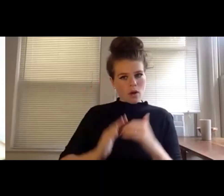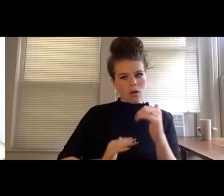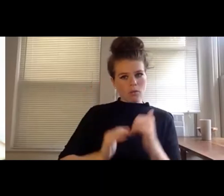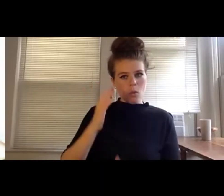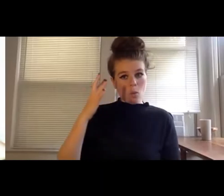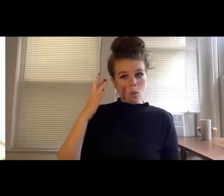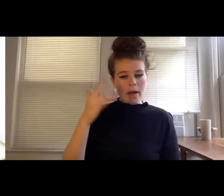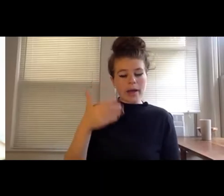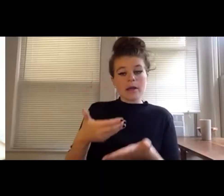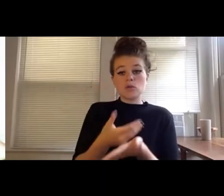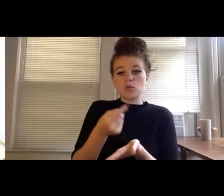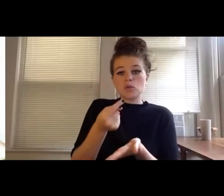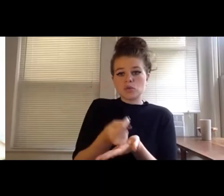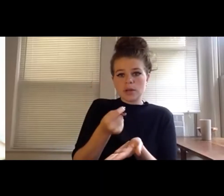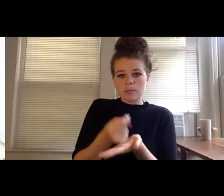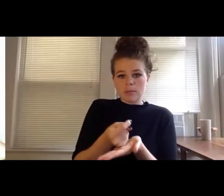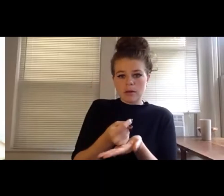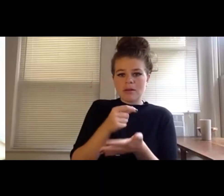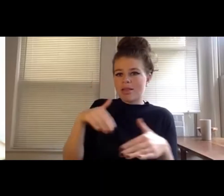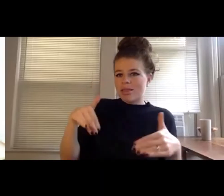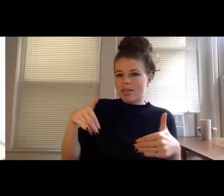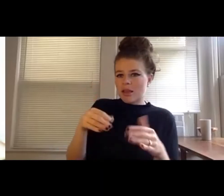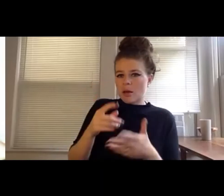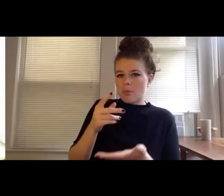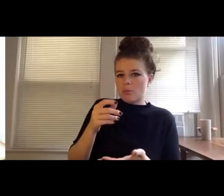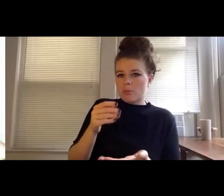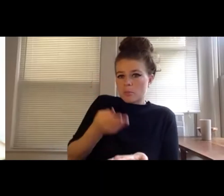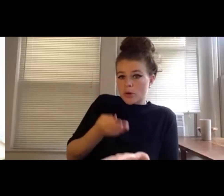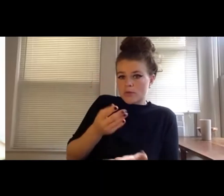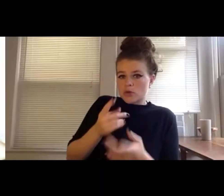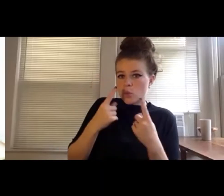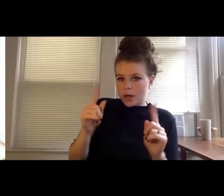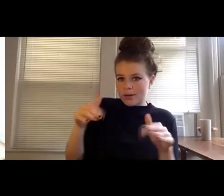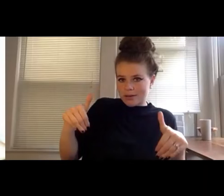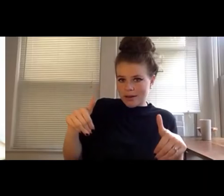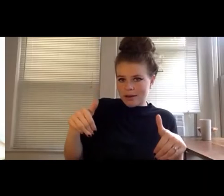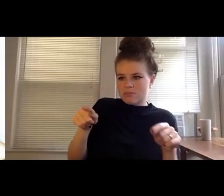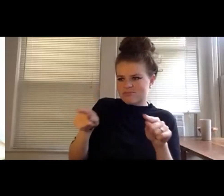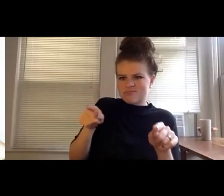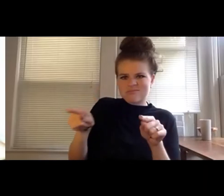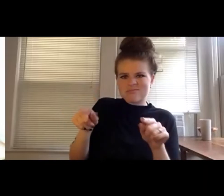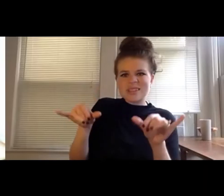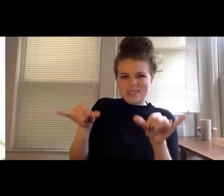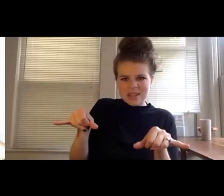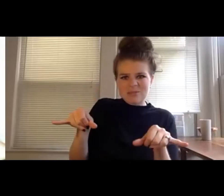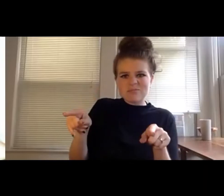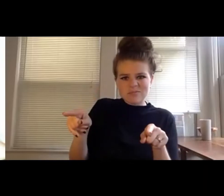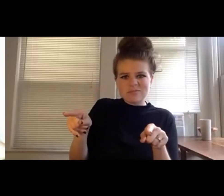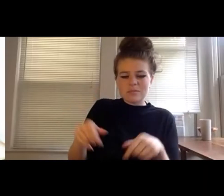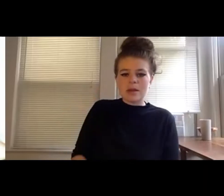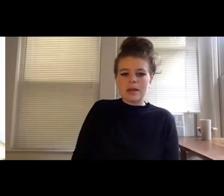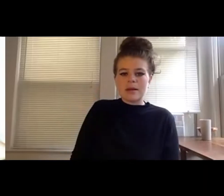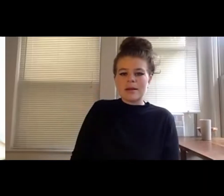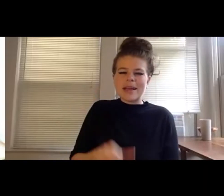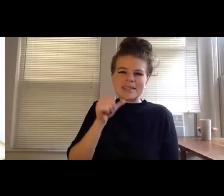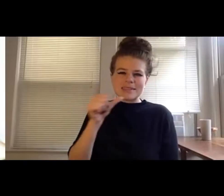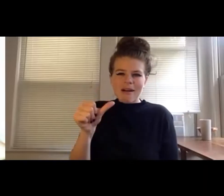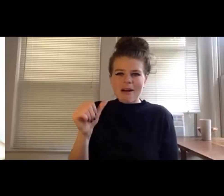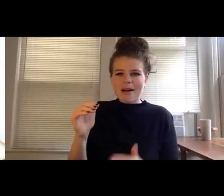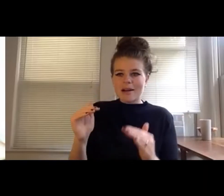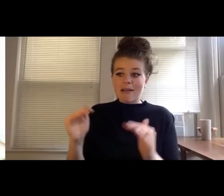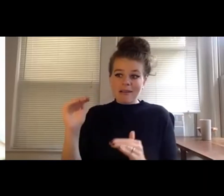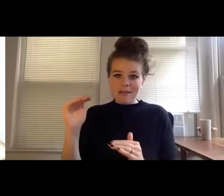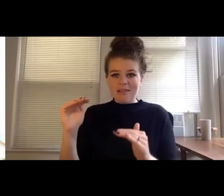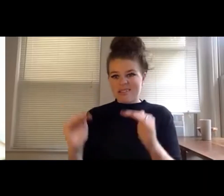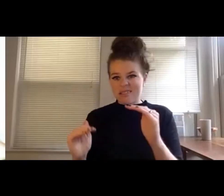the new treatment has not been proven to work yet. So from the ethical standpoint, it's not unethical to test a